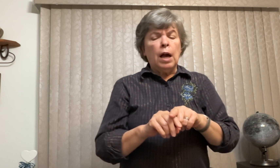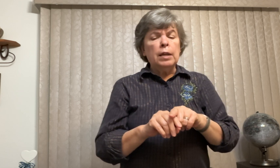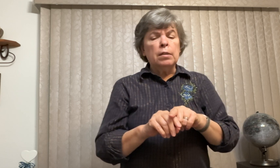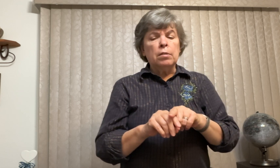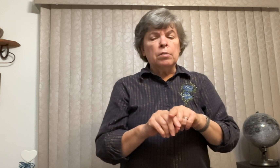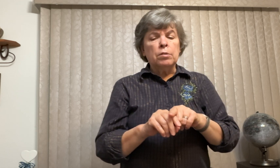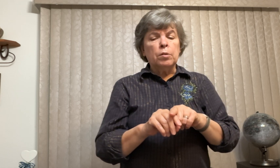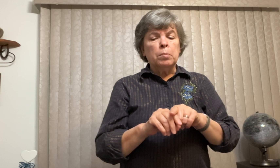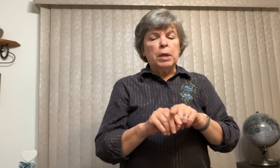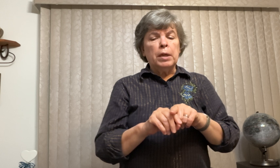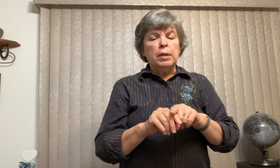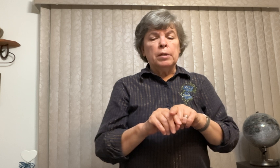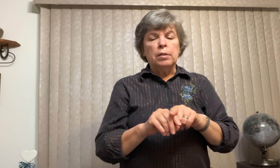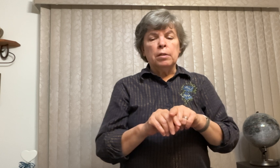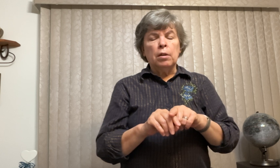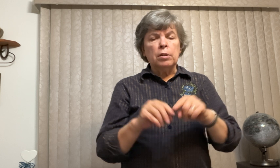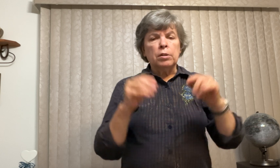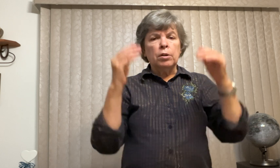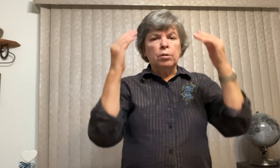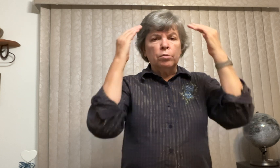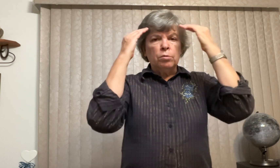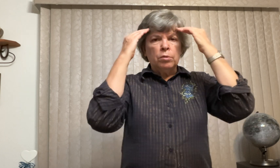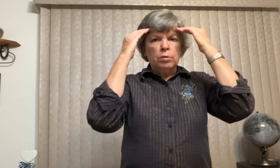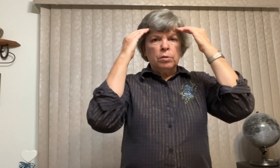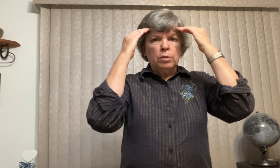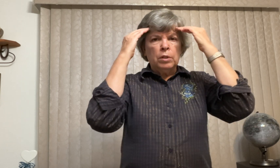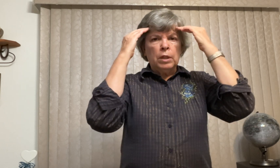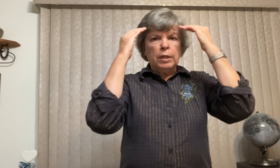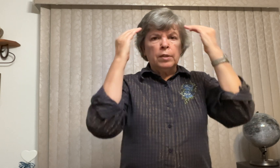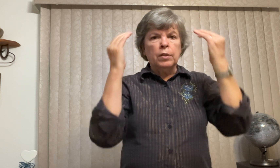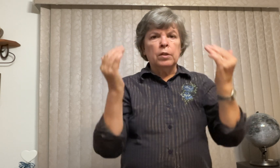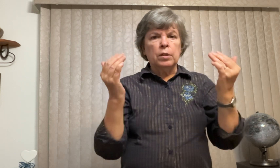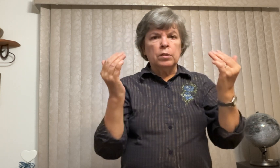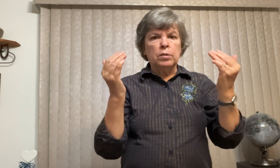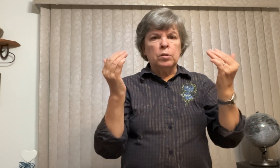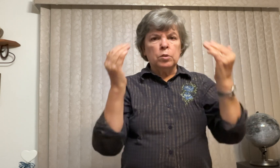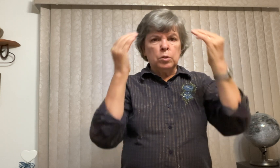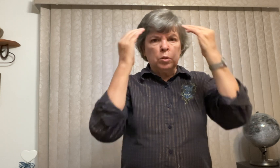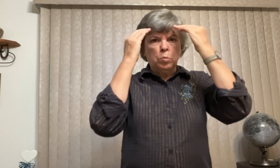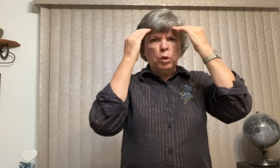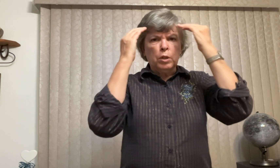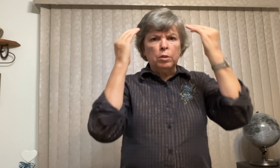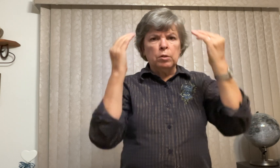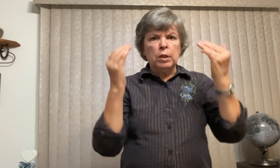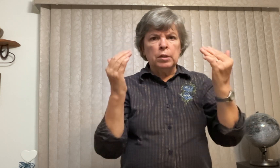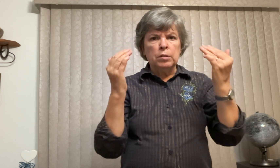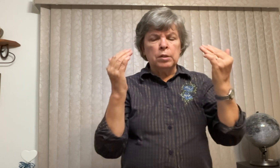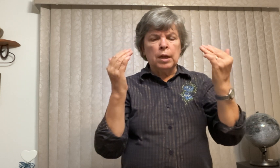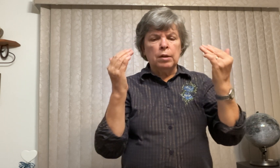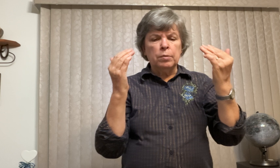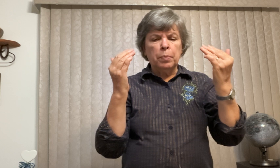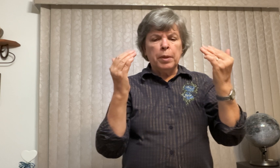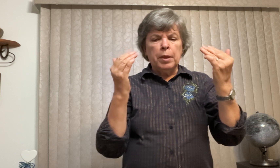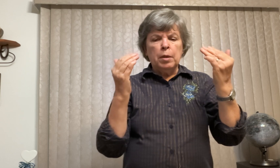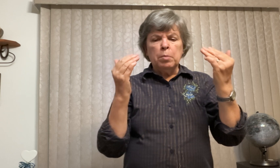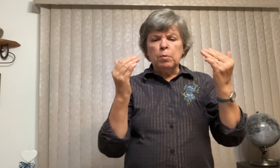had learned obey long ago like this, just bringing your hands down. But what